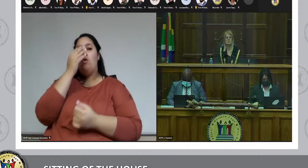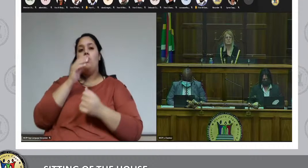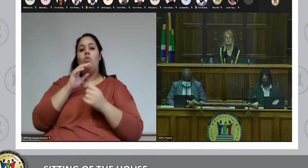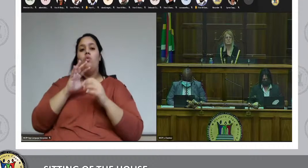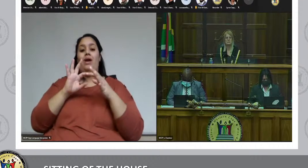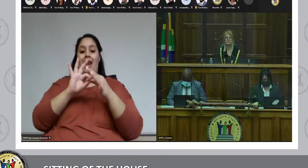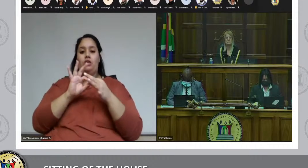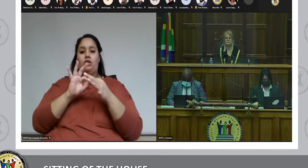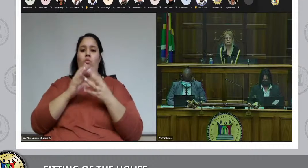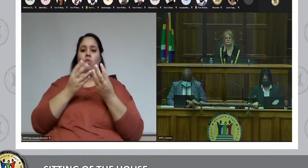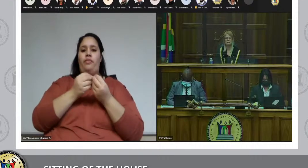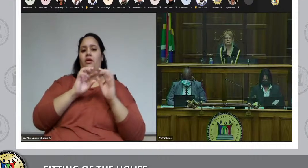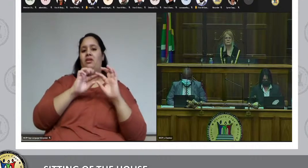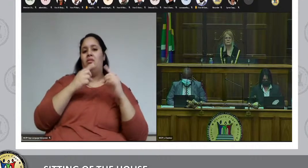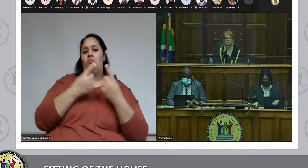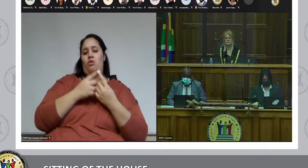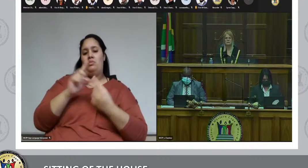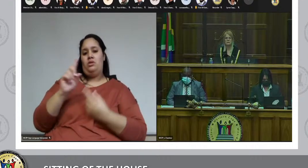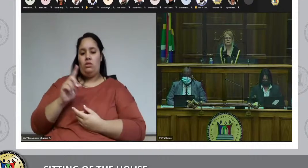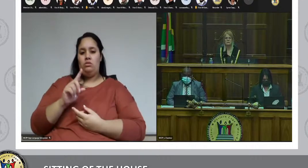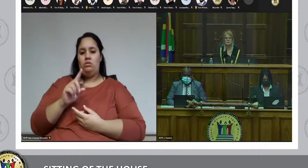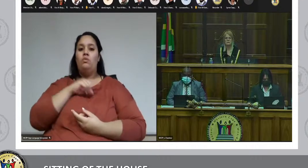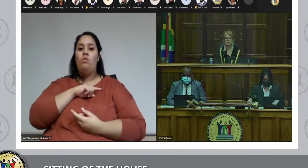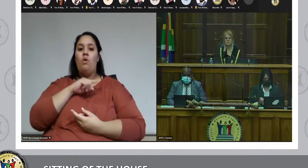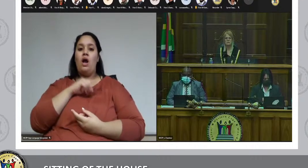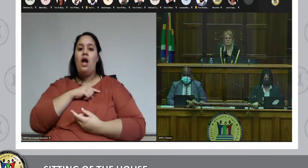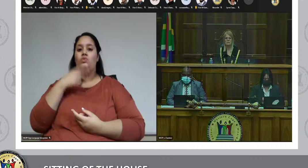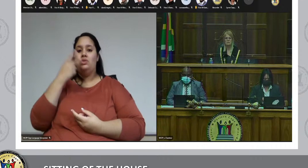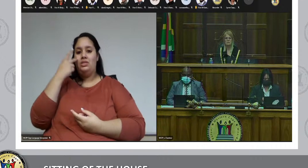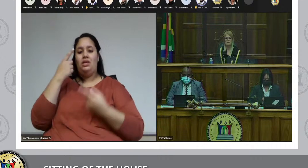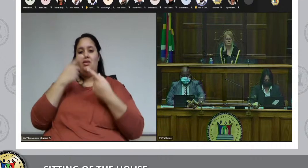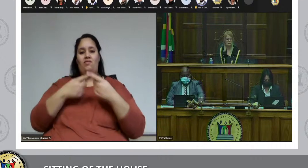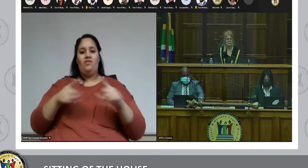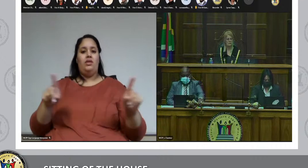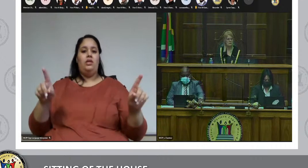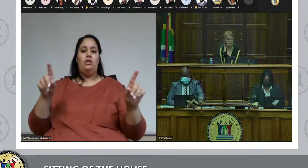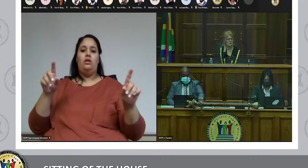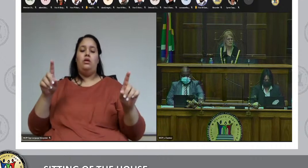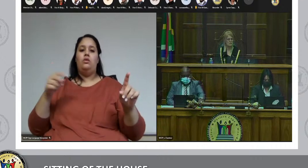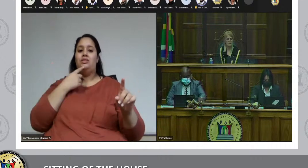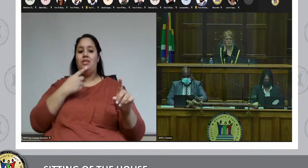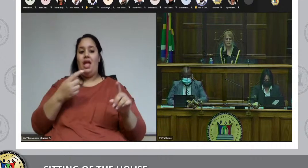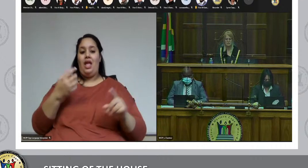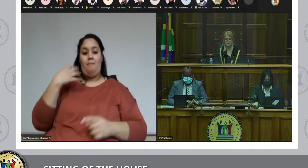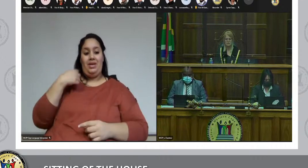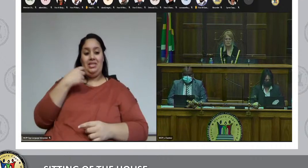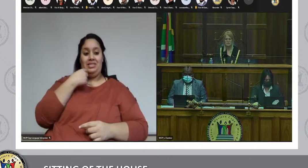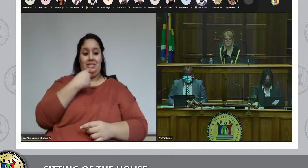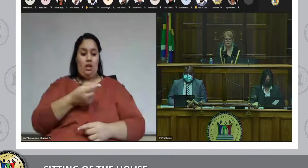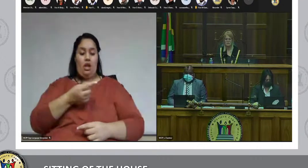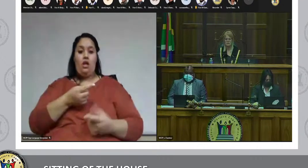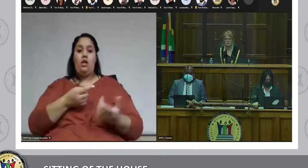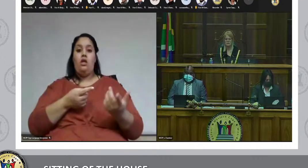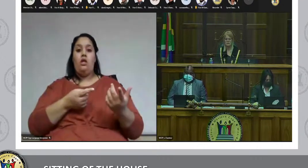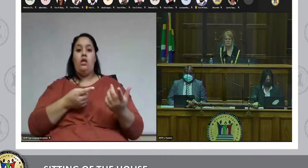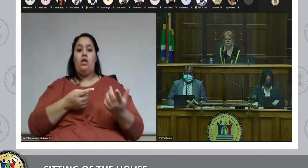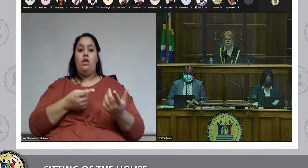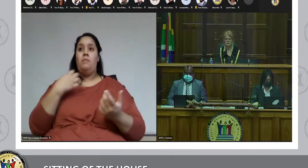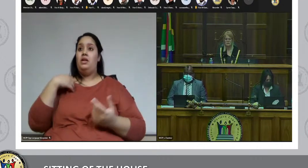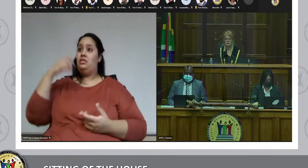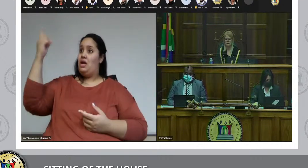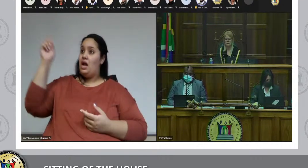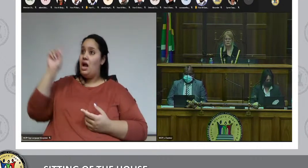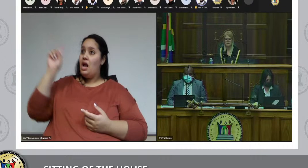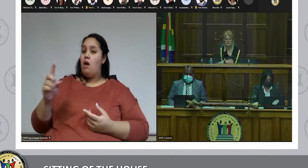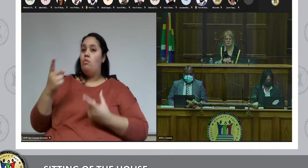because it's even different now what is being compared to. We're being told by a minister that was coming to enforce law. Police are meant to do